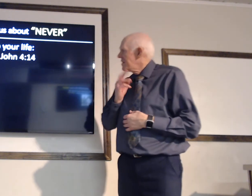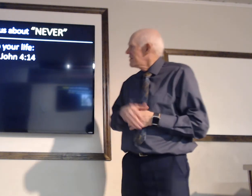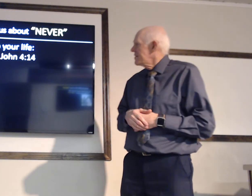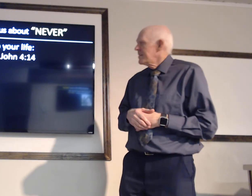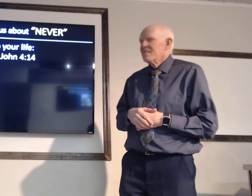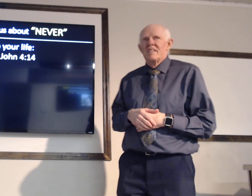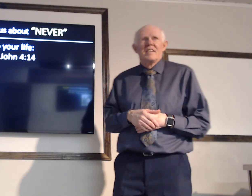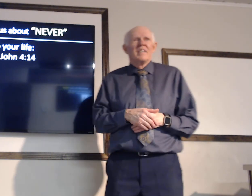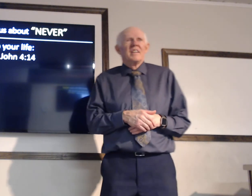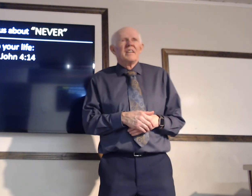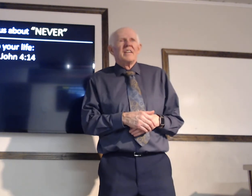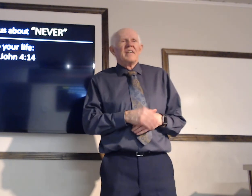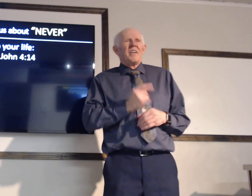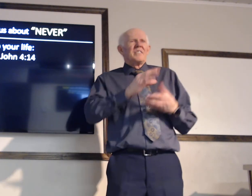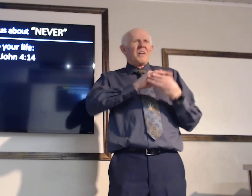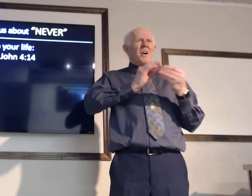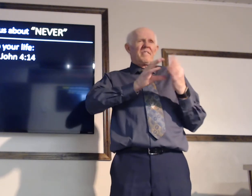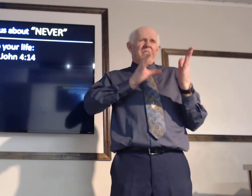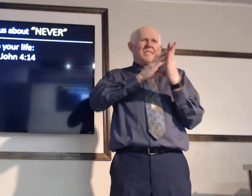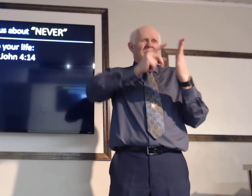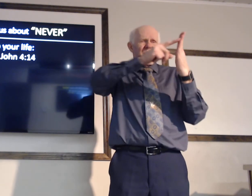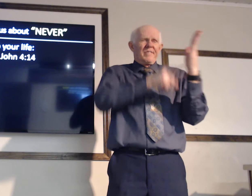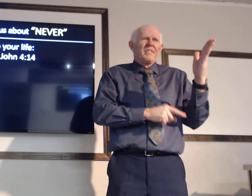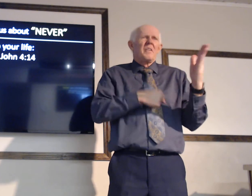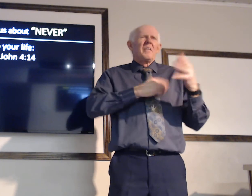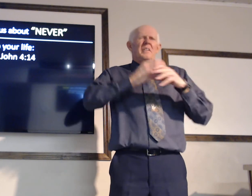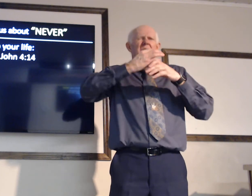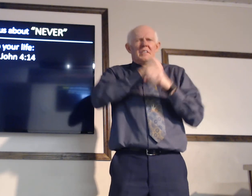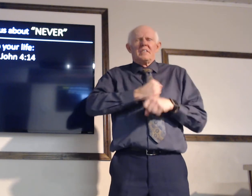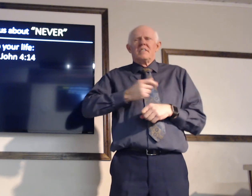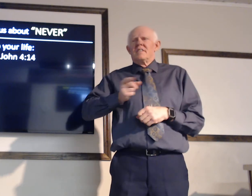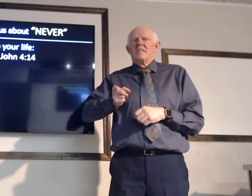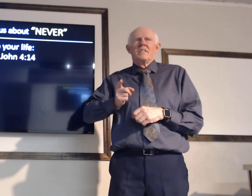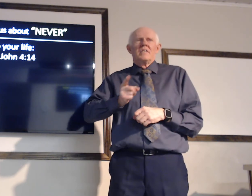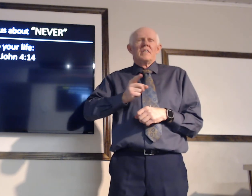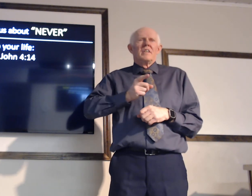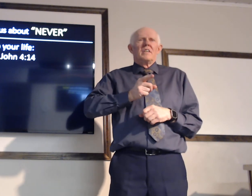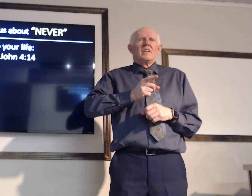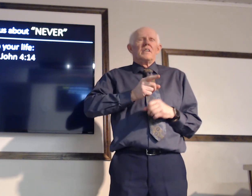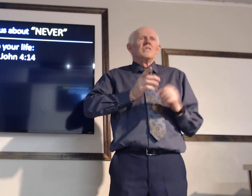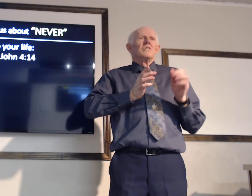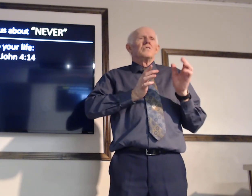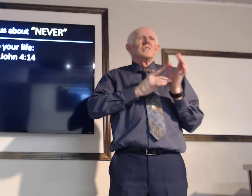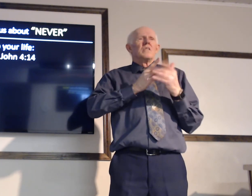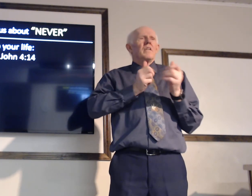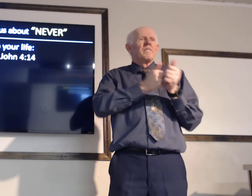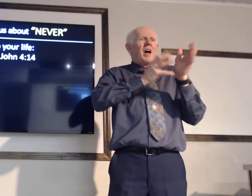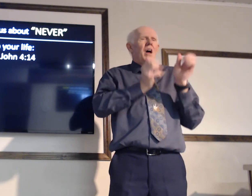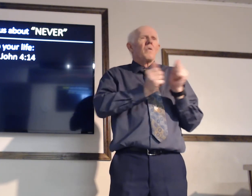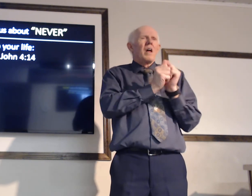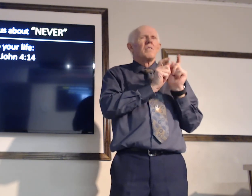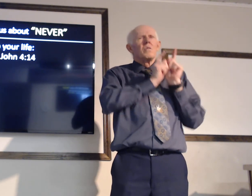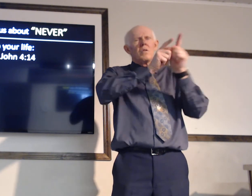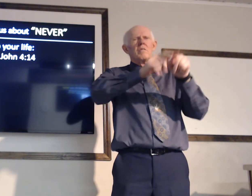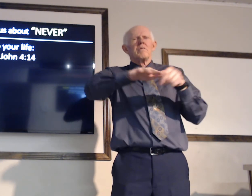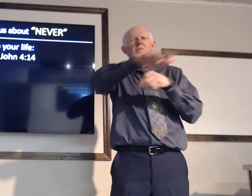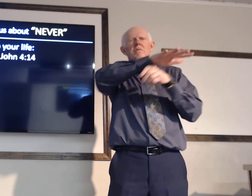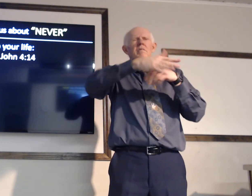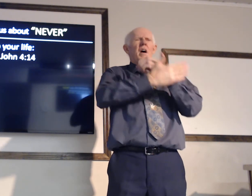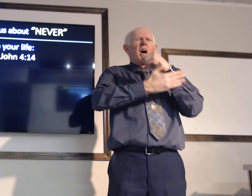The living water. This story, I'm going to shorten it. Jesus' followers had gone with